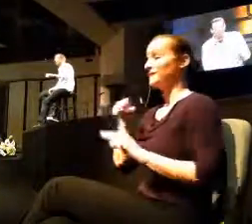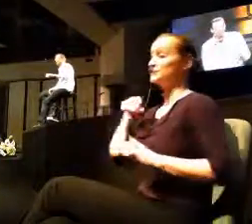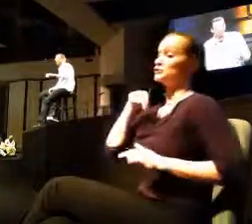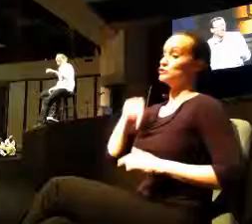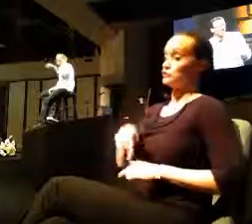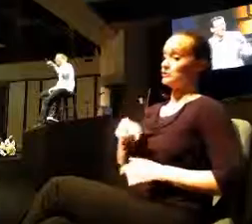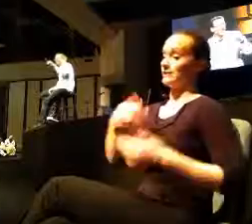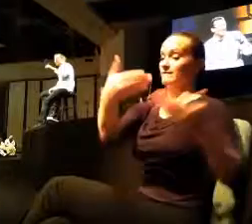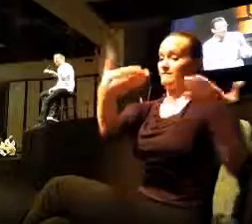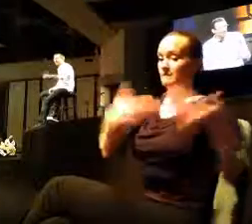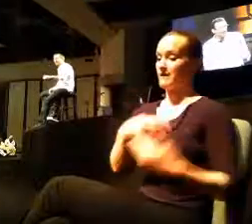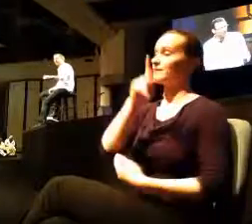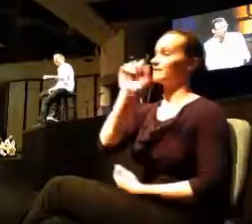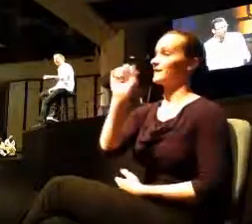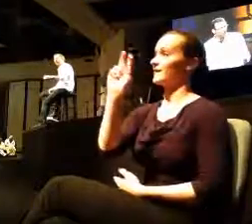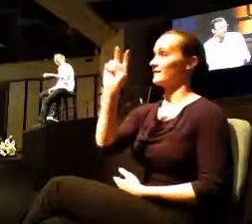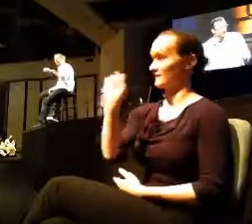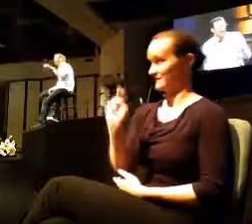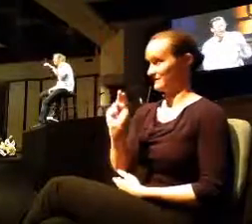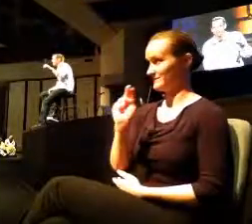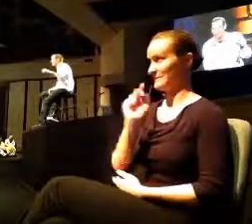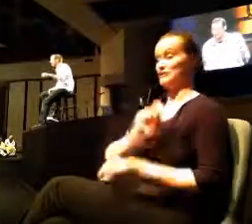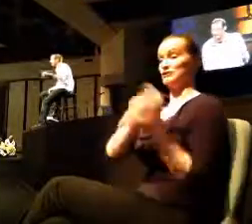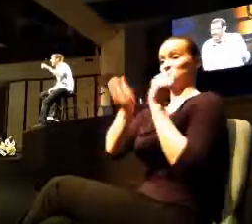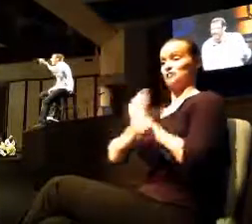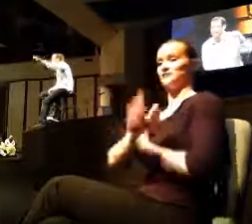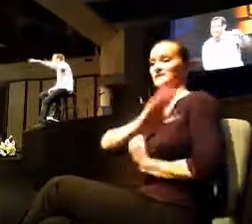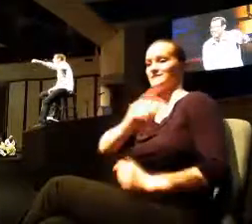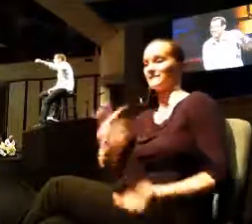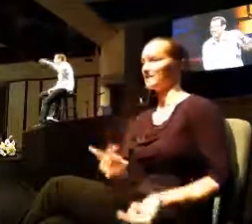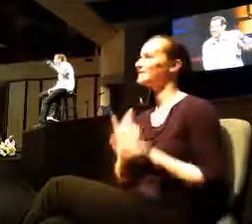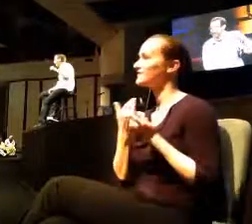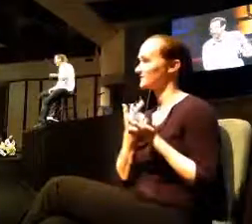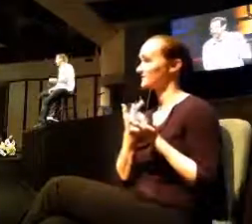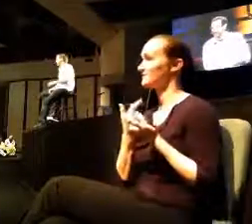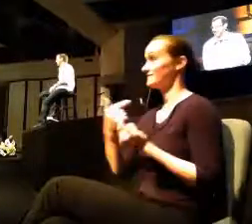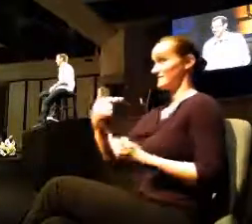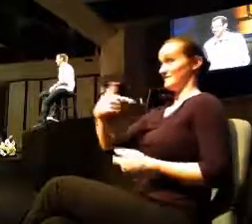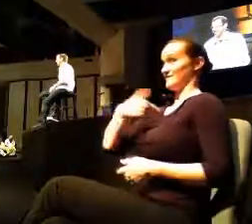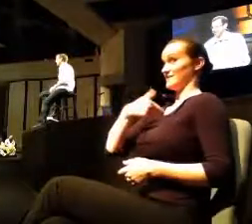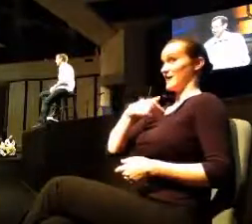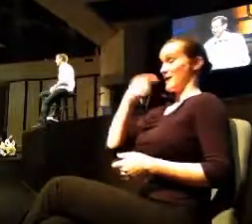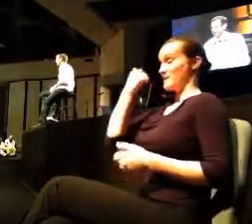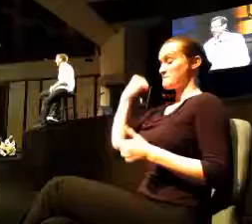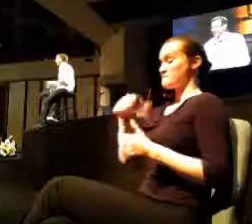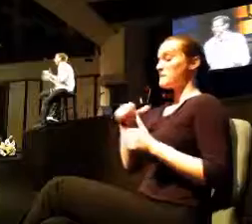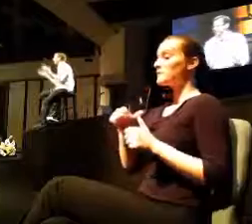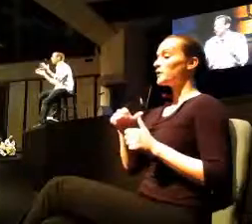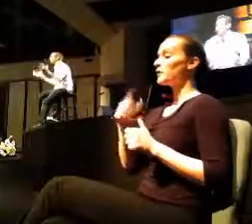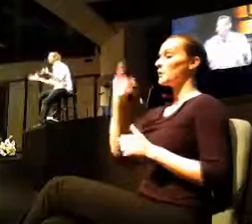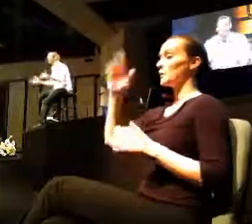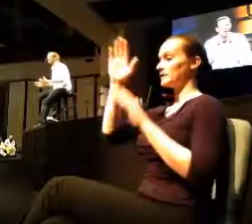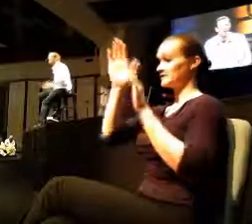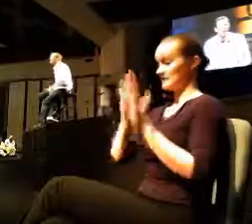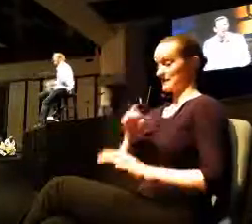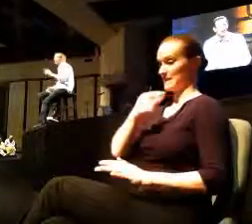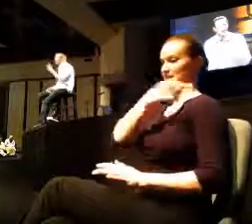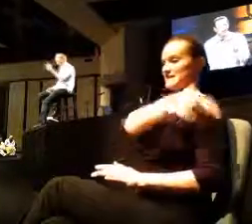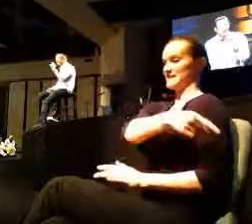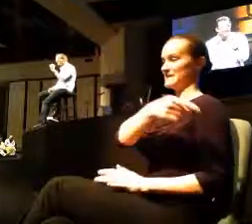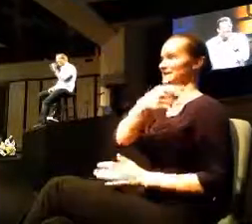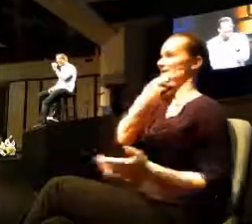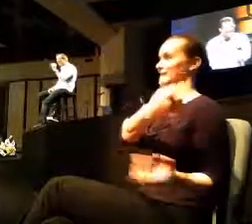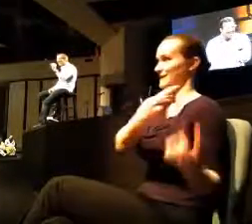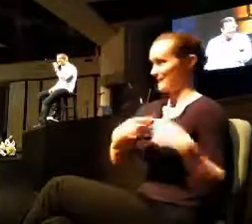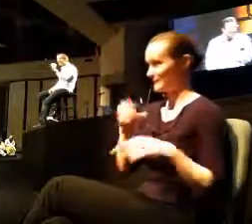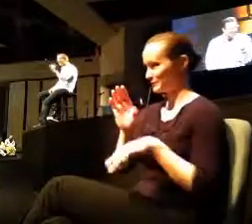this movement. And his life was forever changed. I remember the Sunday he came down to get an invitation. You know what we want? We